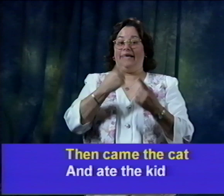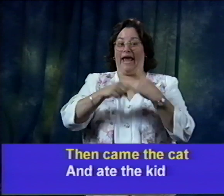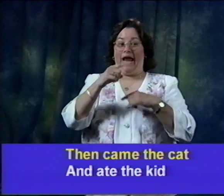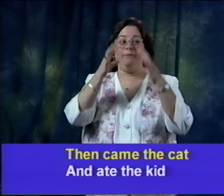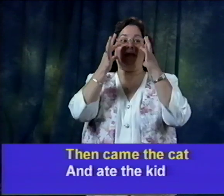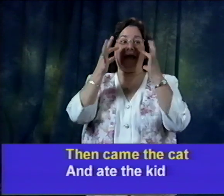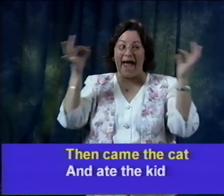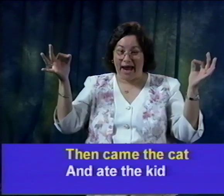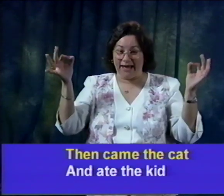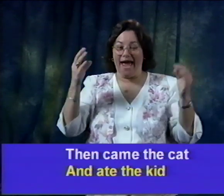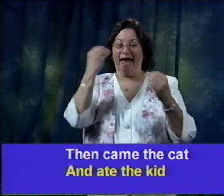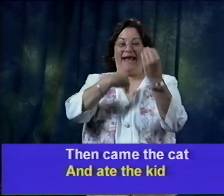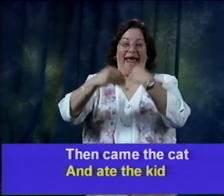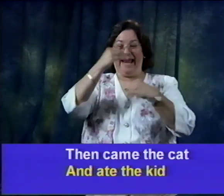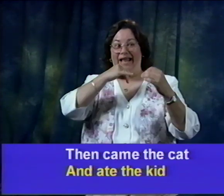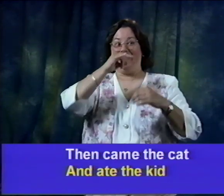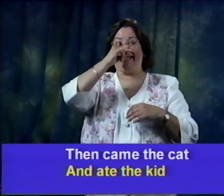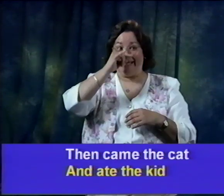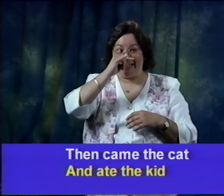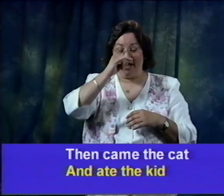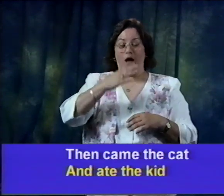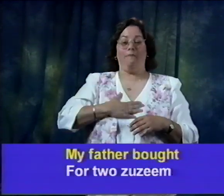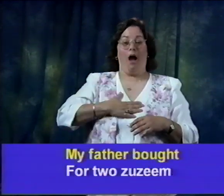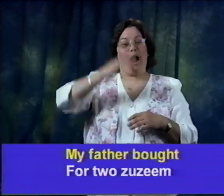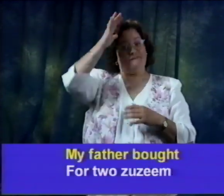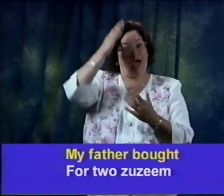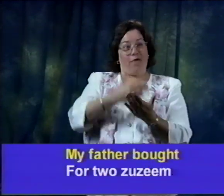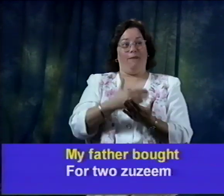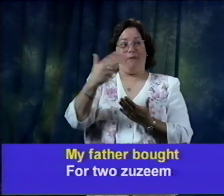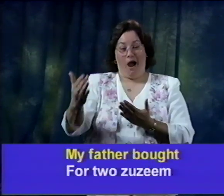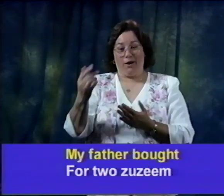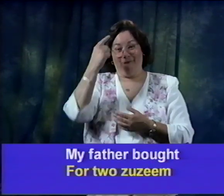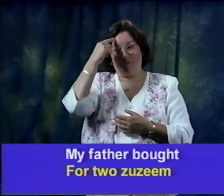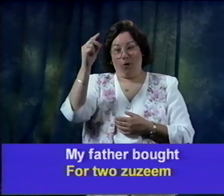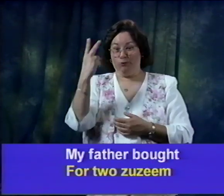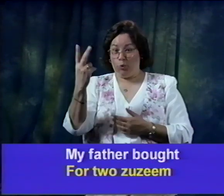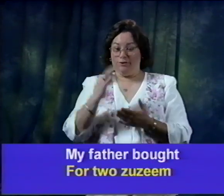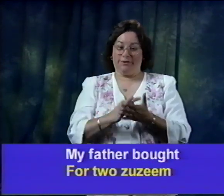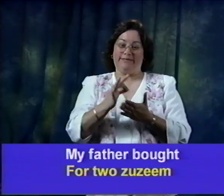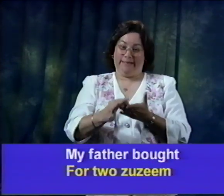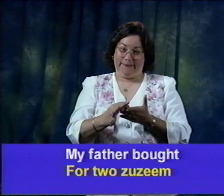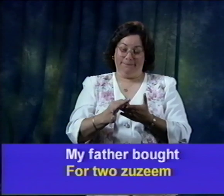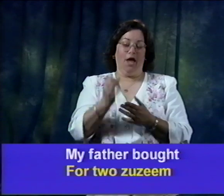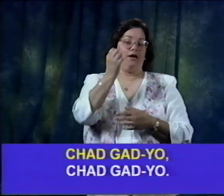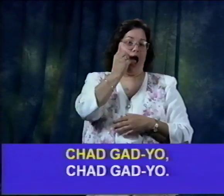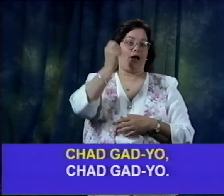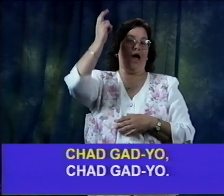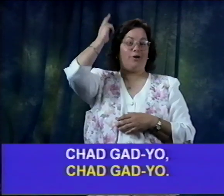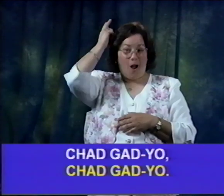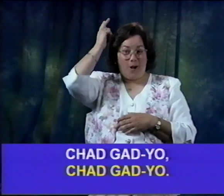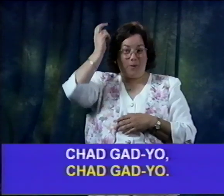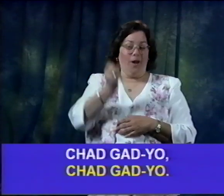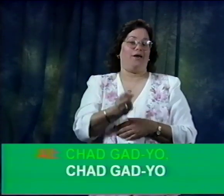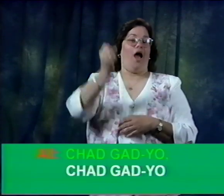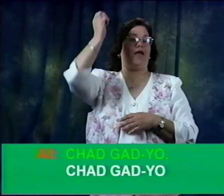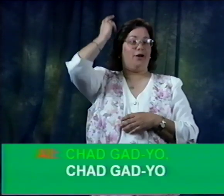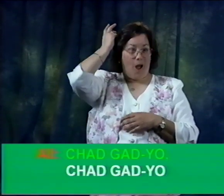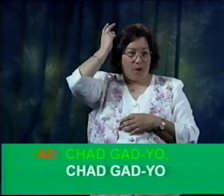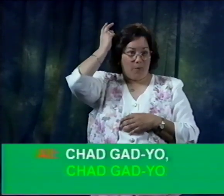Then came the cat and ate the kid. My father bought for 2 zuzim. Had Gad Yah, Had Gad